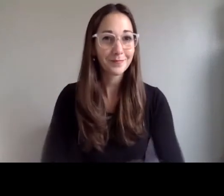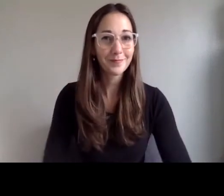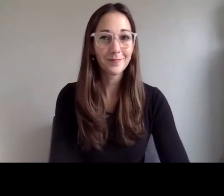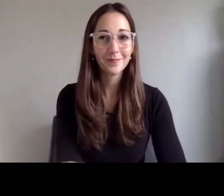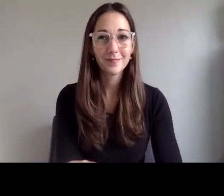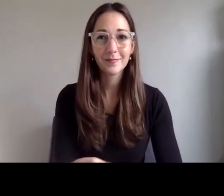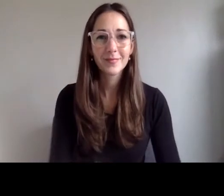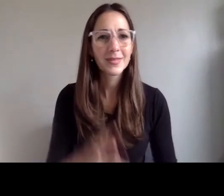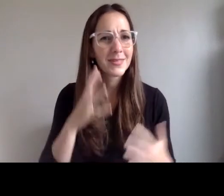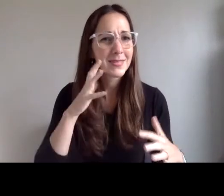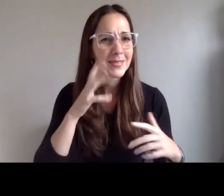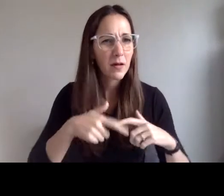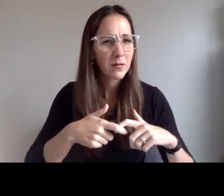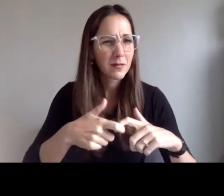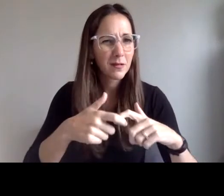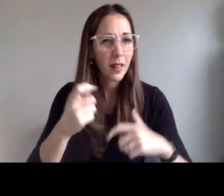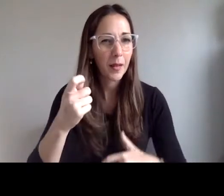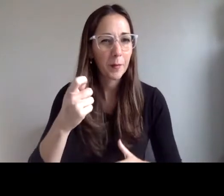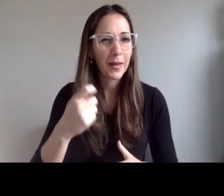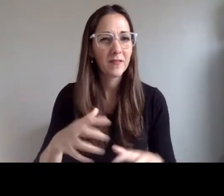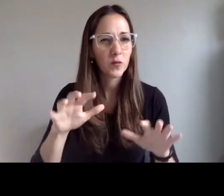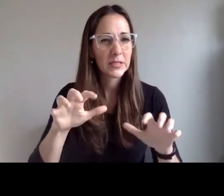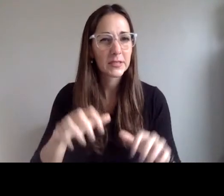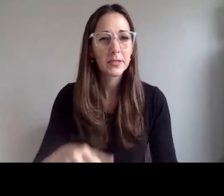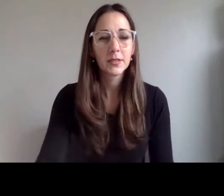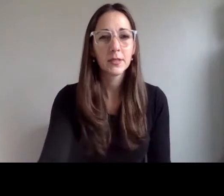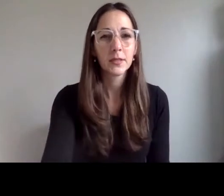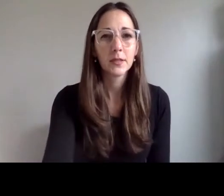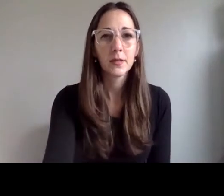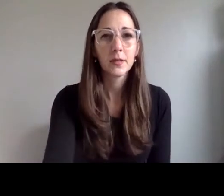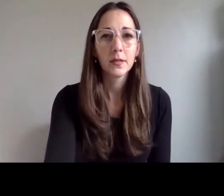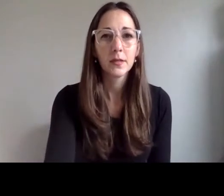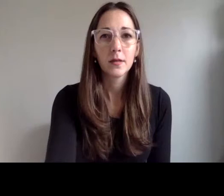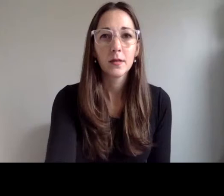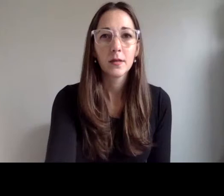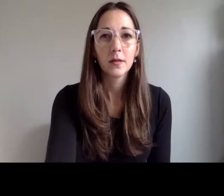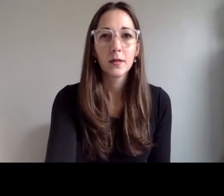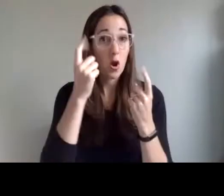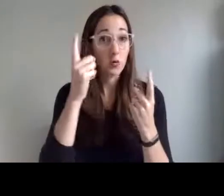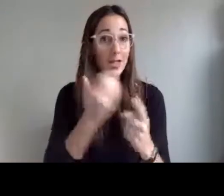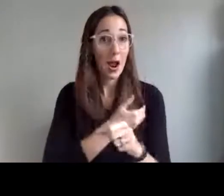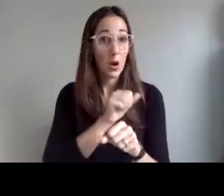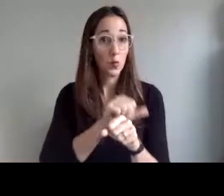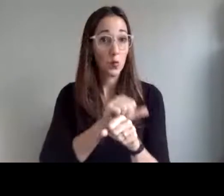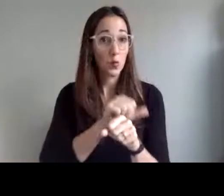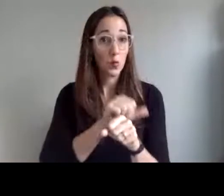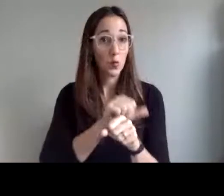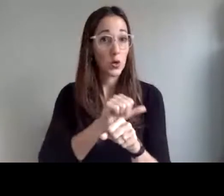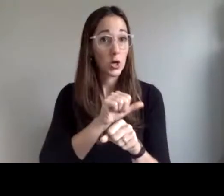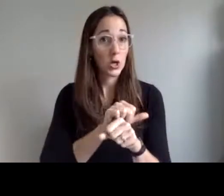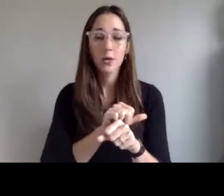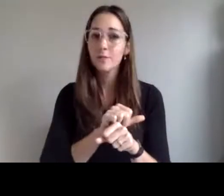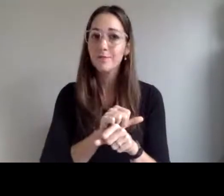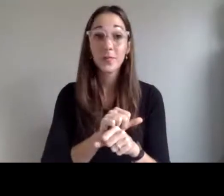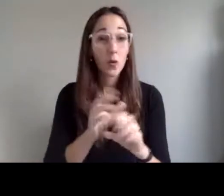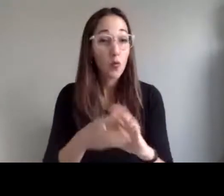An important thing to understand about the work we've done is that it's not just a storybook library. Because